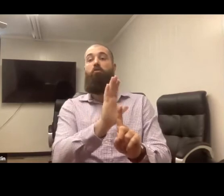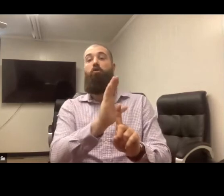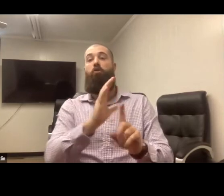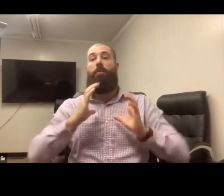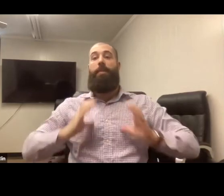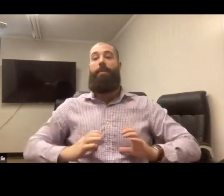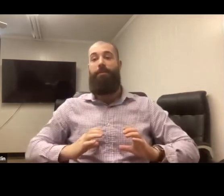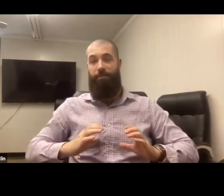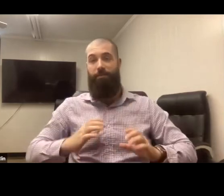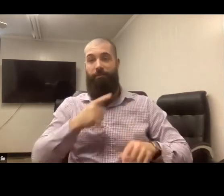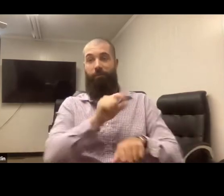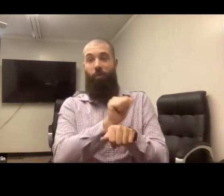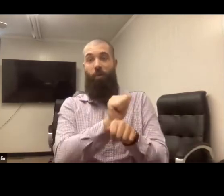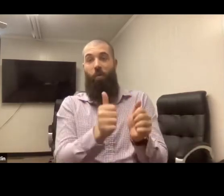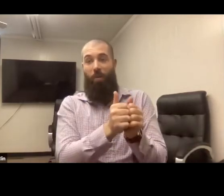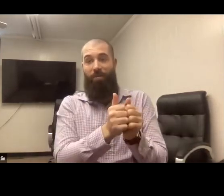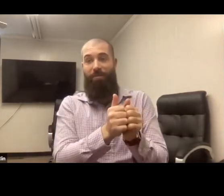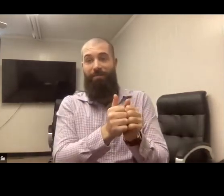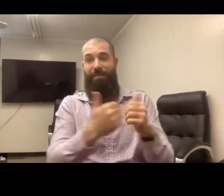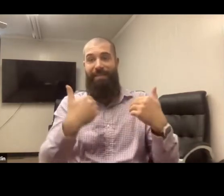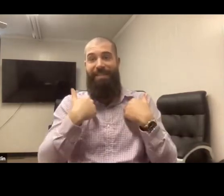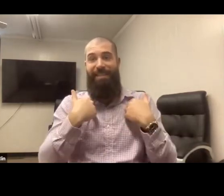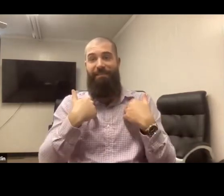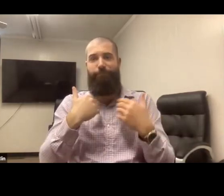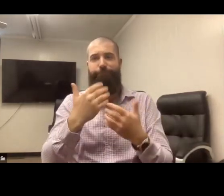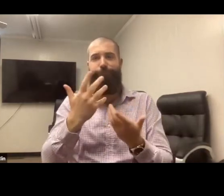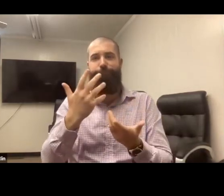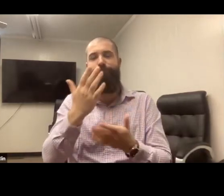you said most of the clients you work with